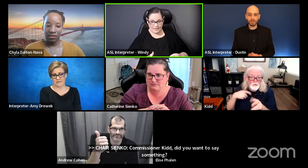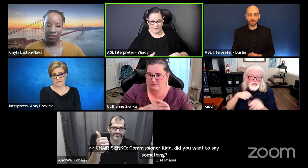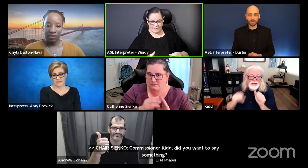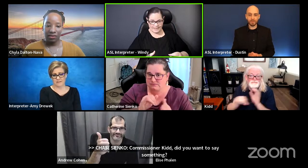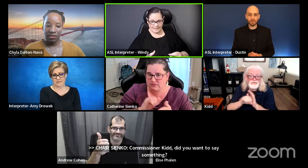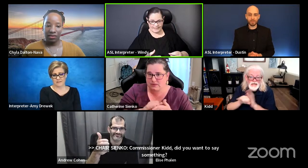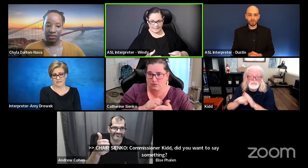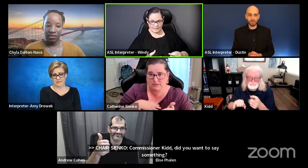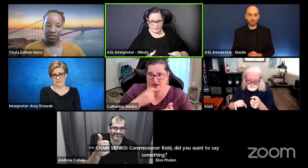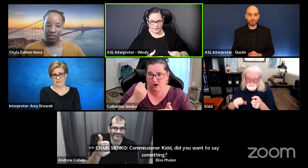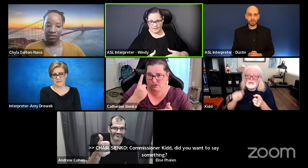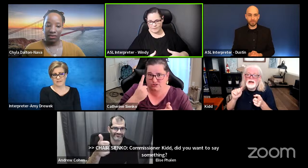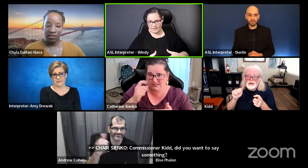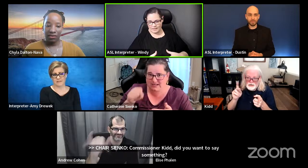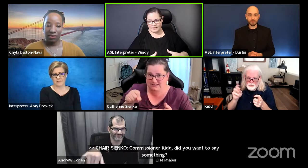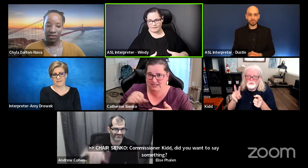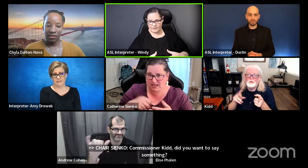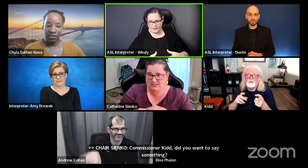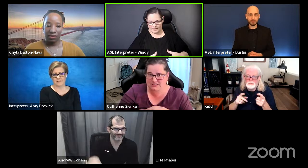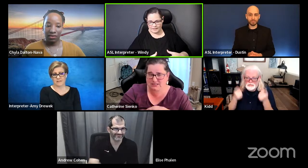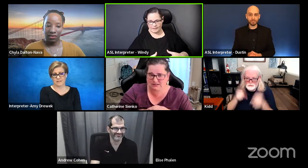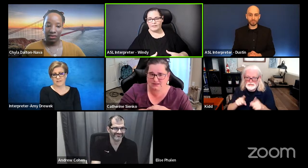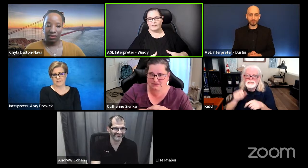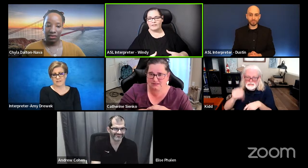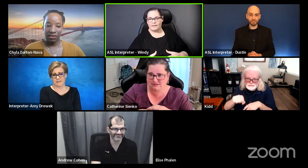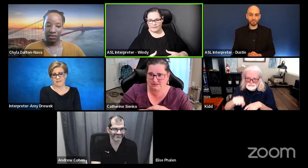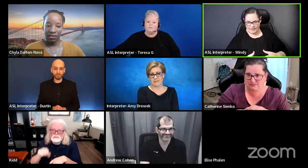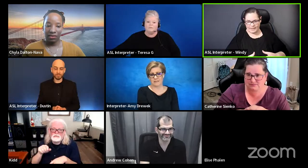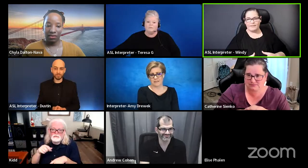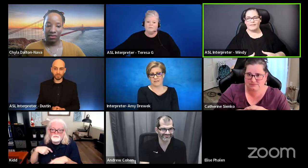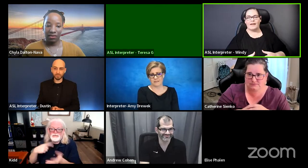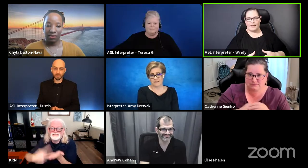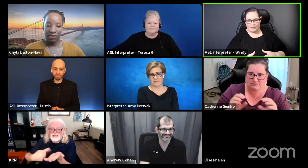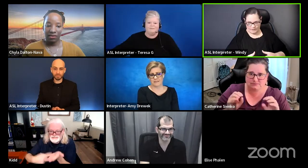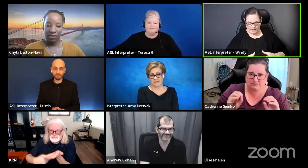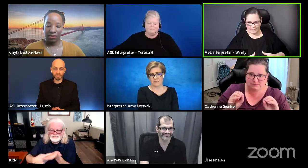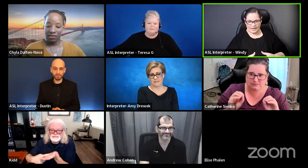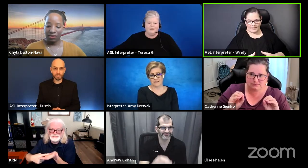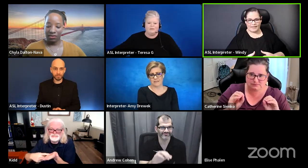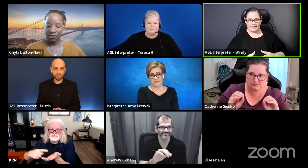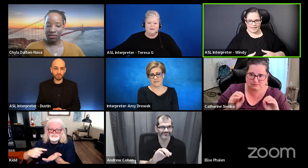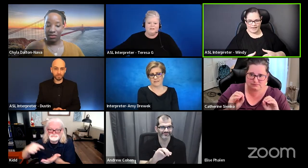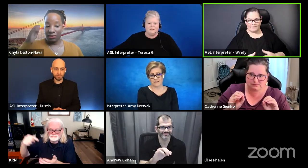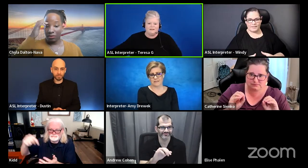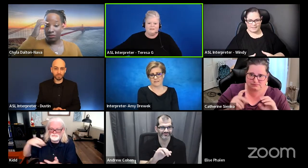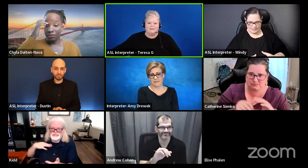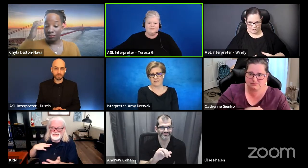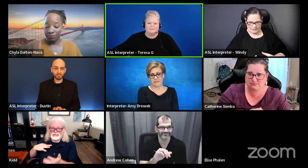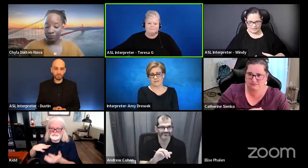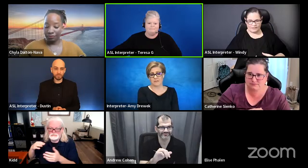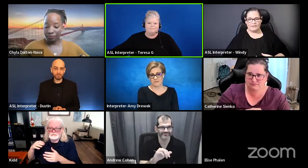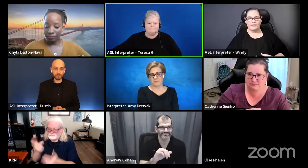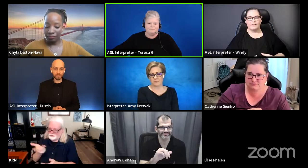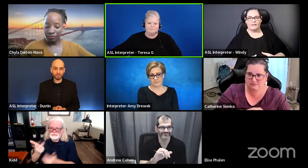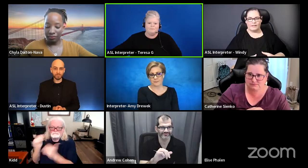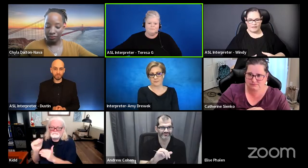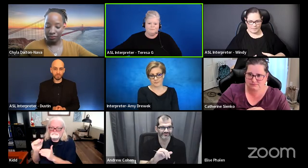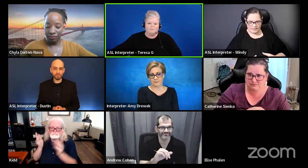table, right? Is that the easiest way that we can identify? Okay, then I agree to That that, was my yes, to have a intent.